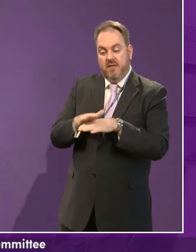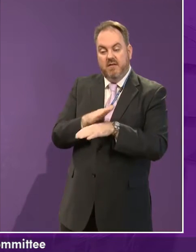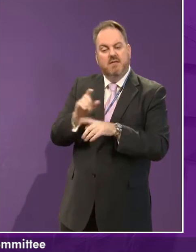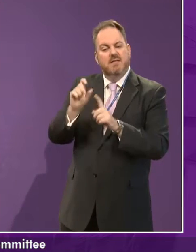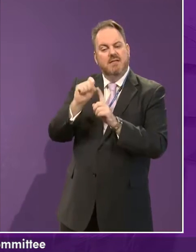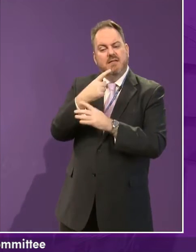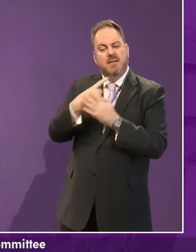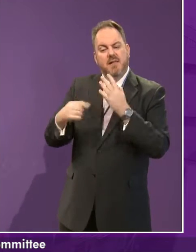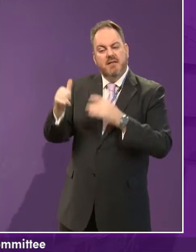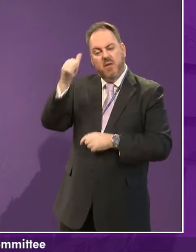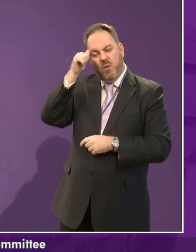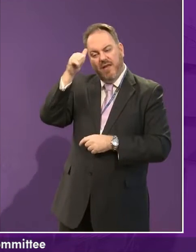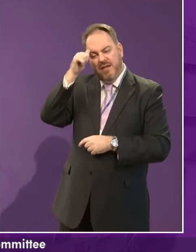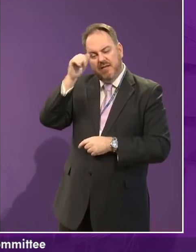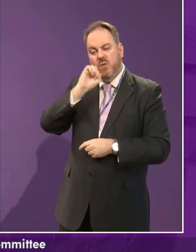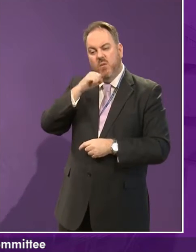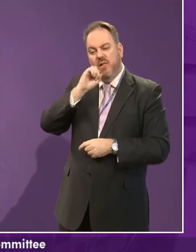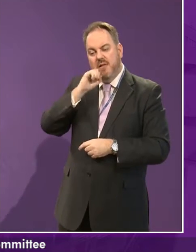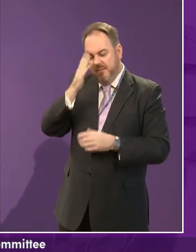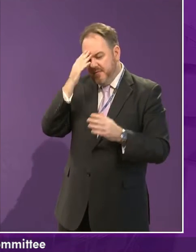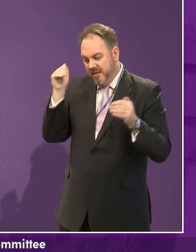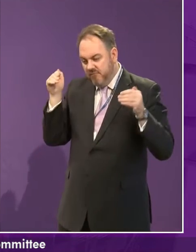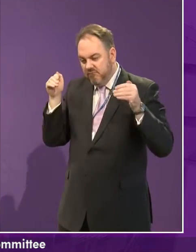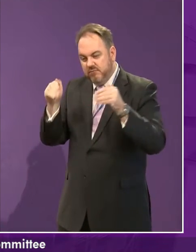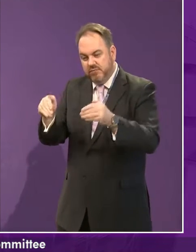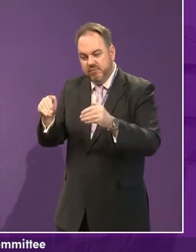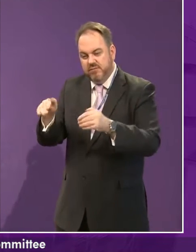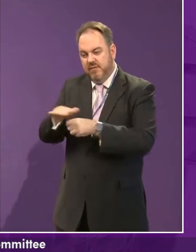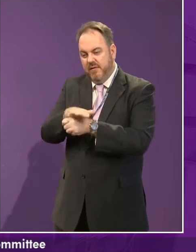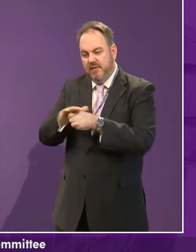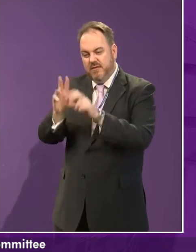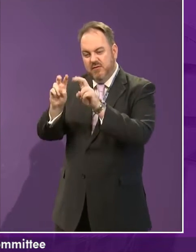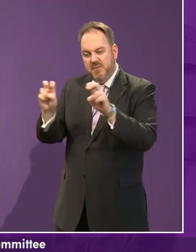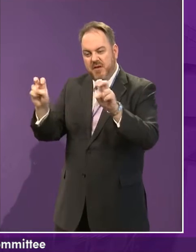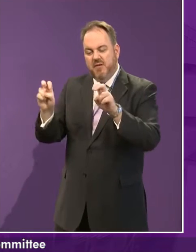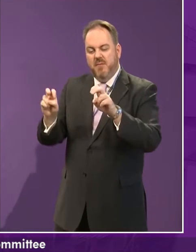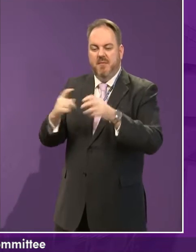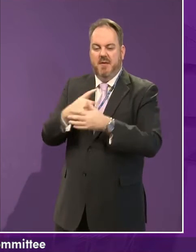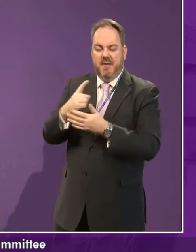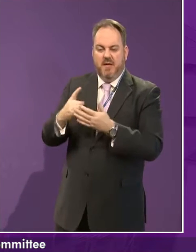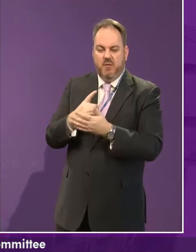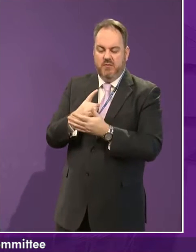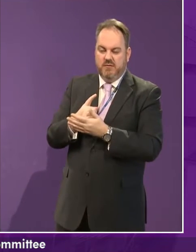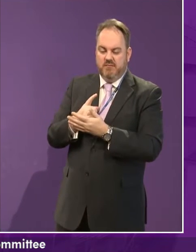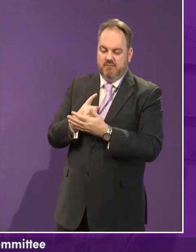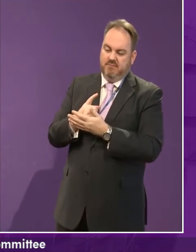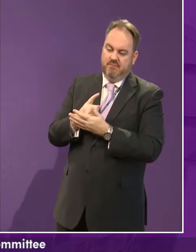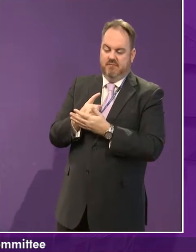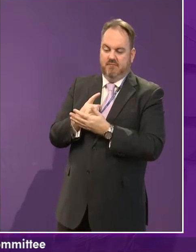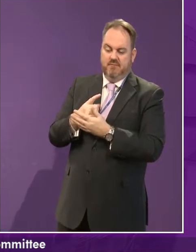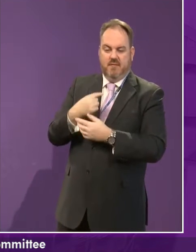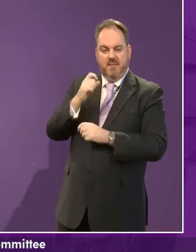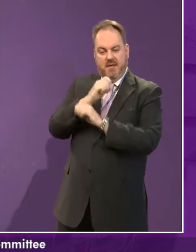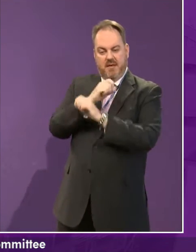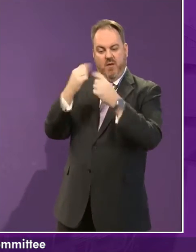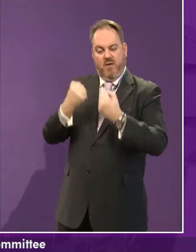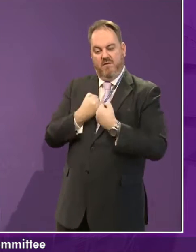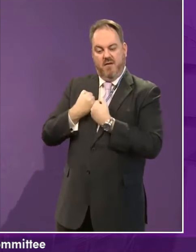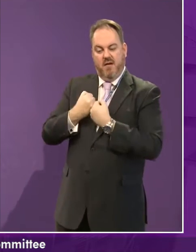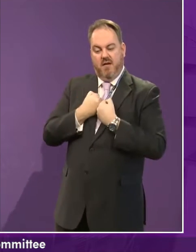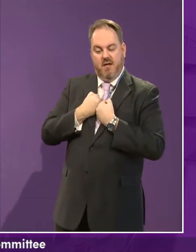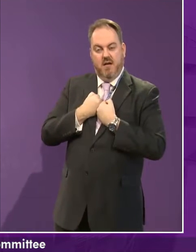sessions would be focused very much on the different, looking at our student population